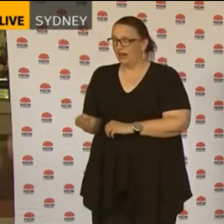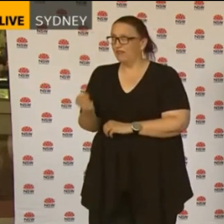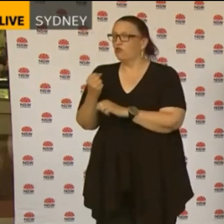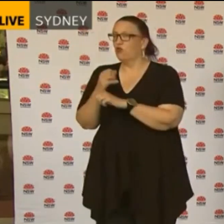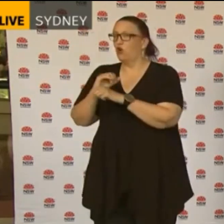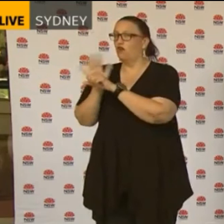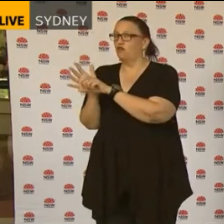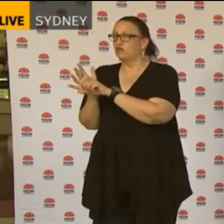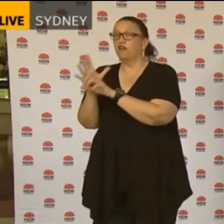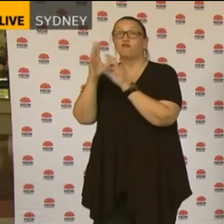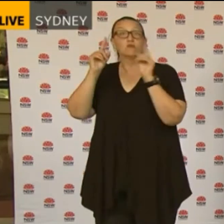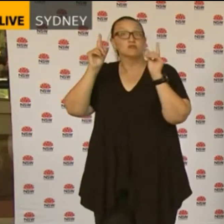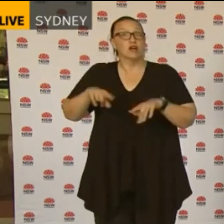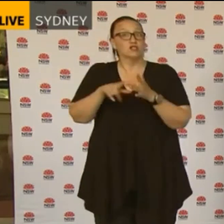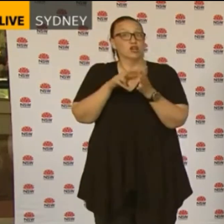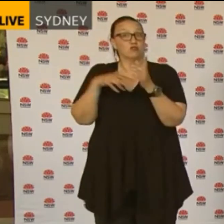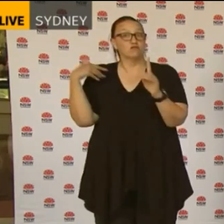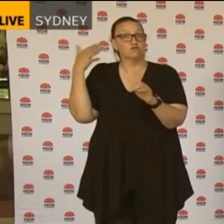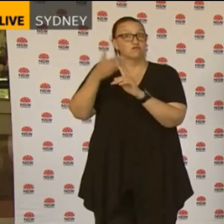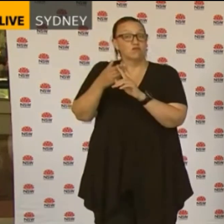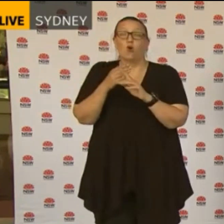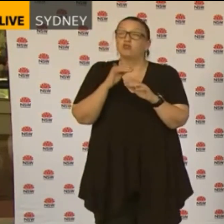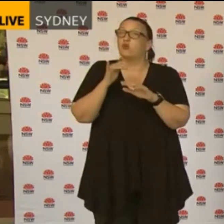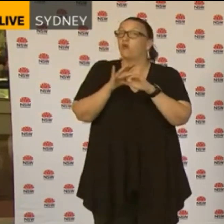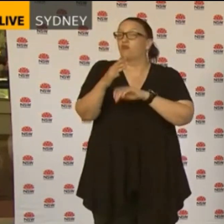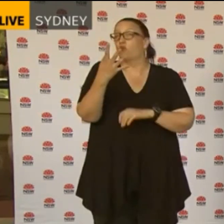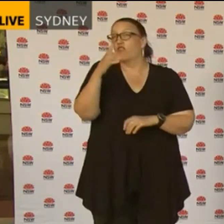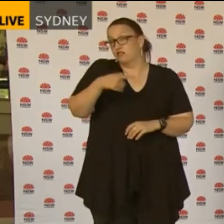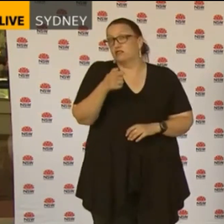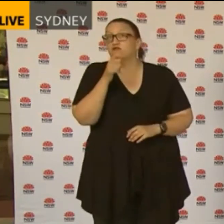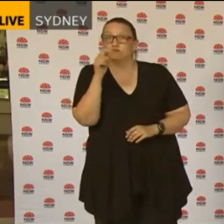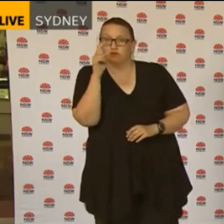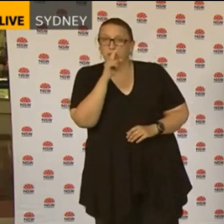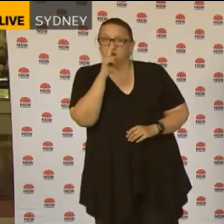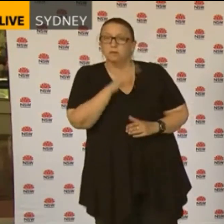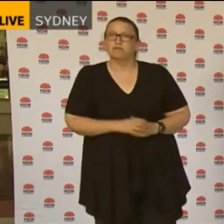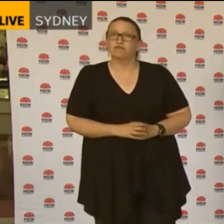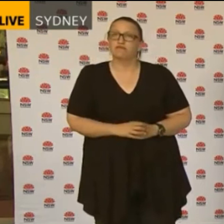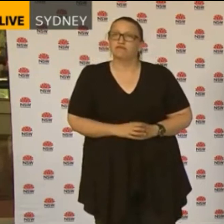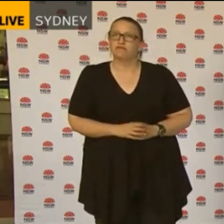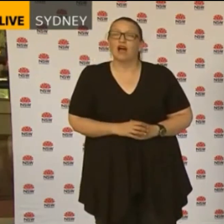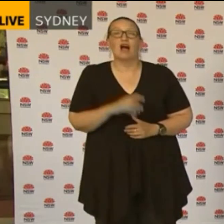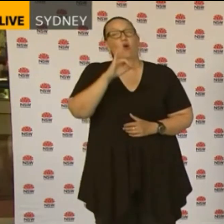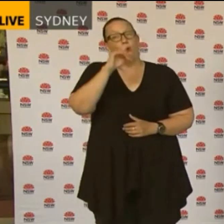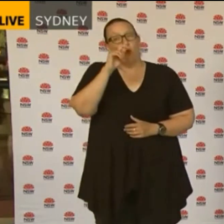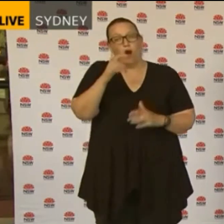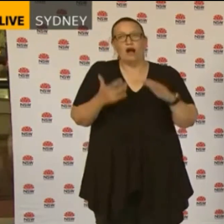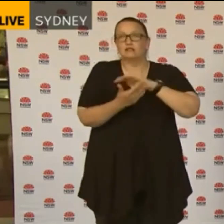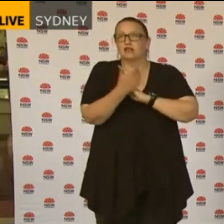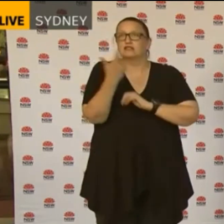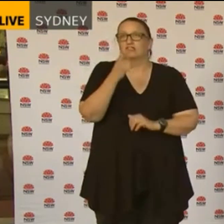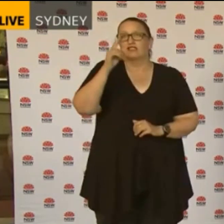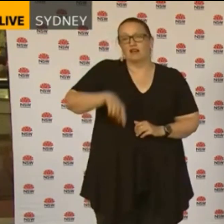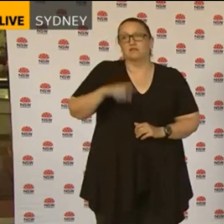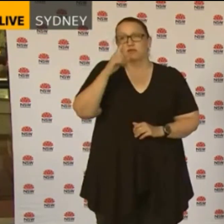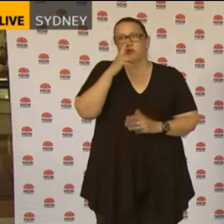4,856, and there were 16,070 tests performed, which was down on the previous day's testing. Can I echo the Premier's call for